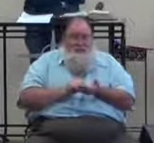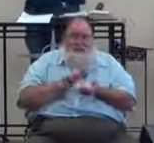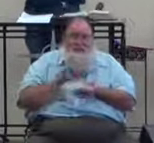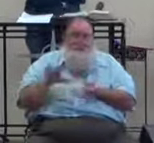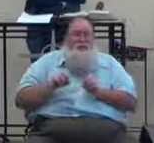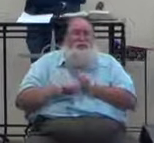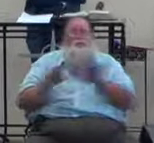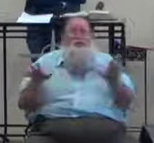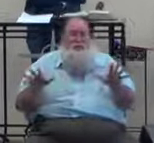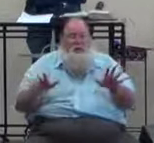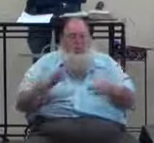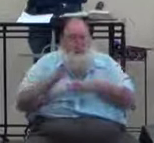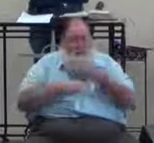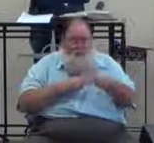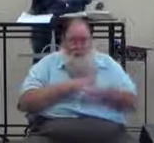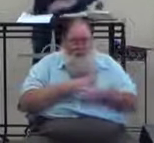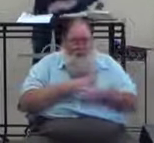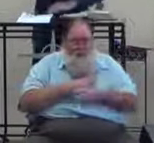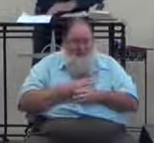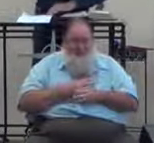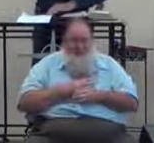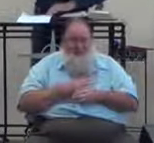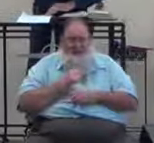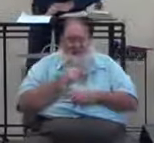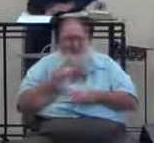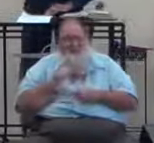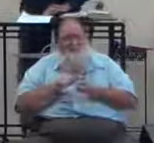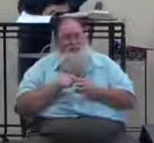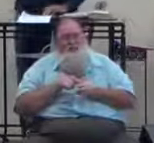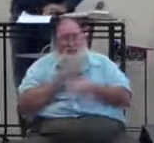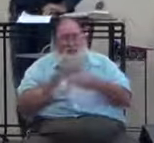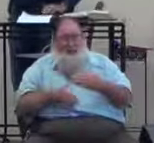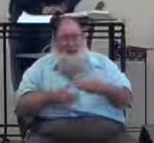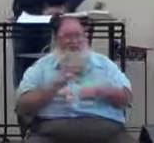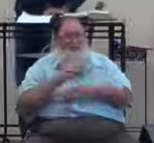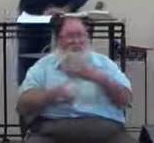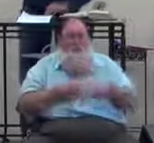land. And there will be no end. It says to the uttermost parts of the world.